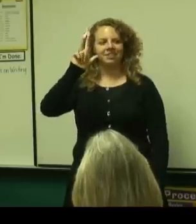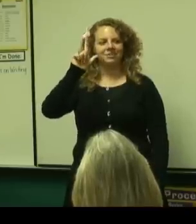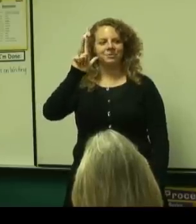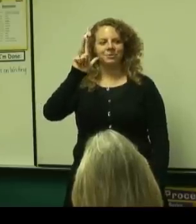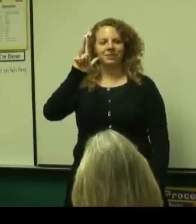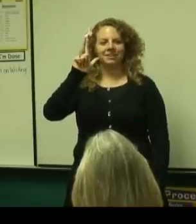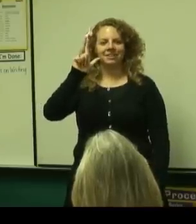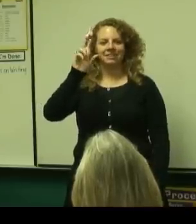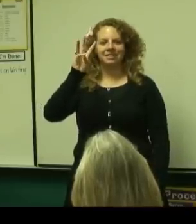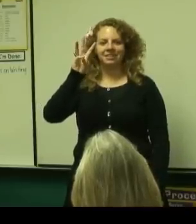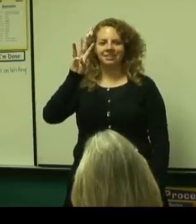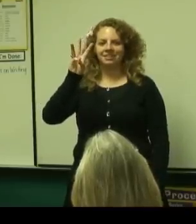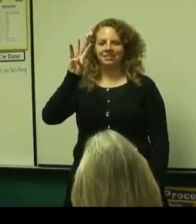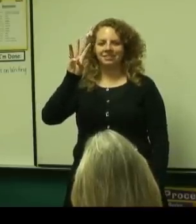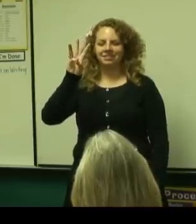and 26.